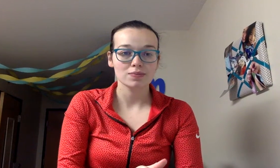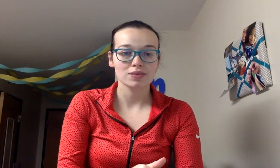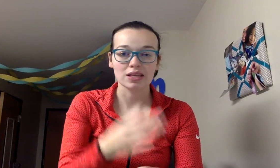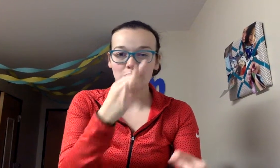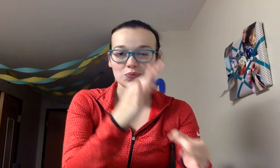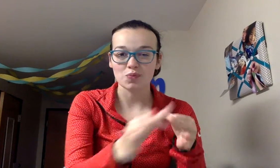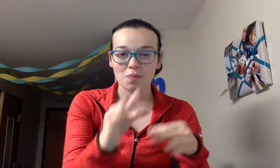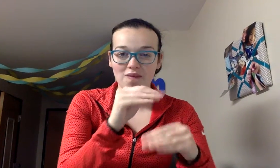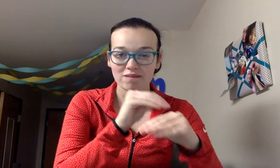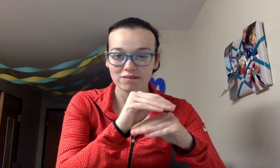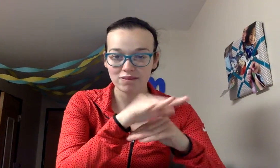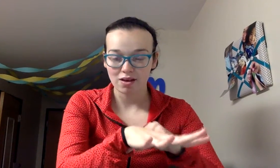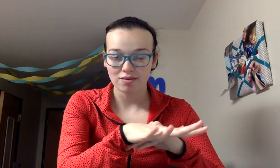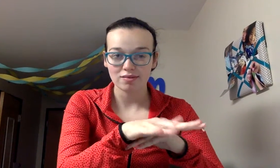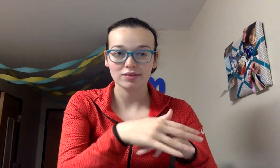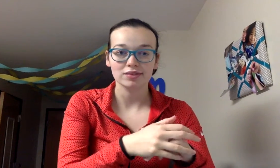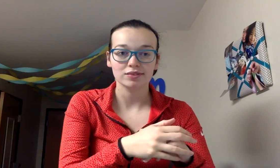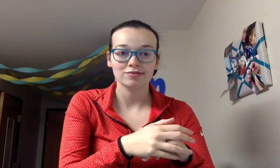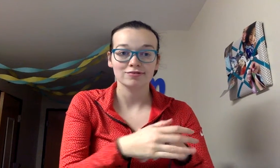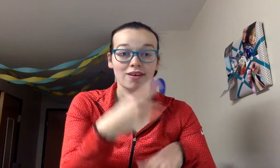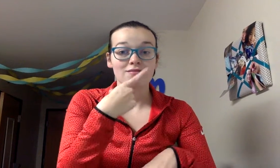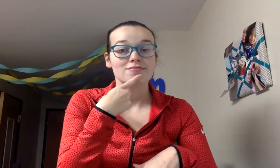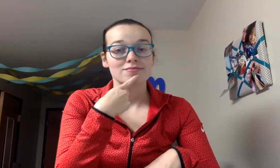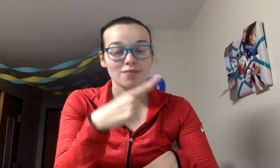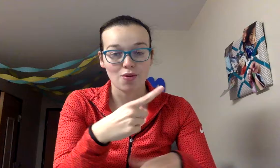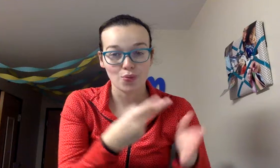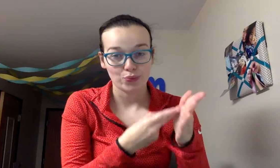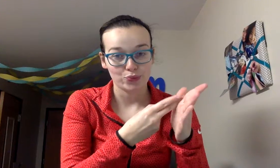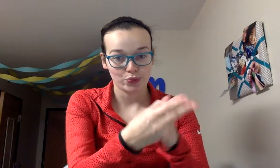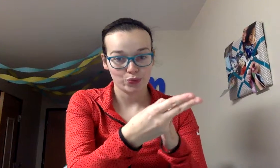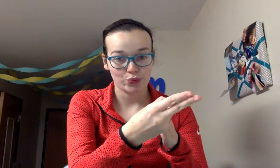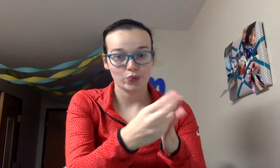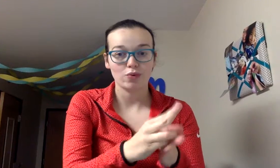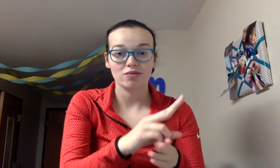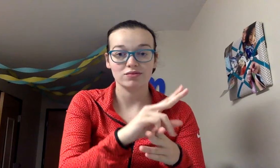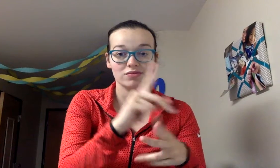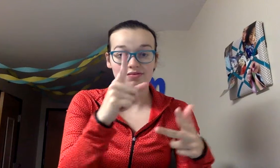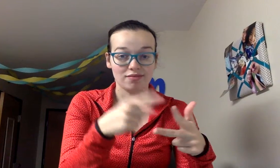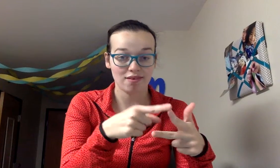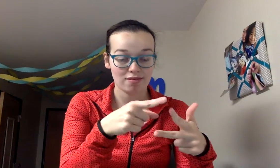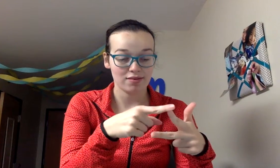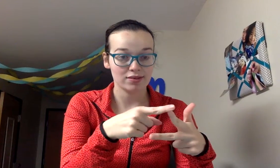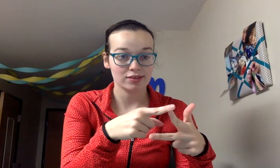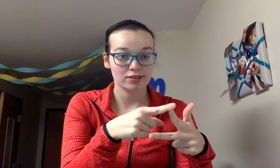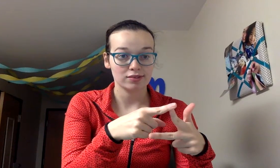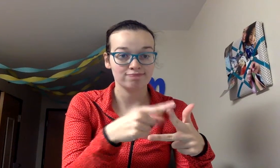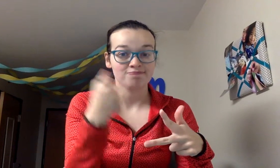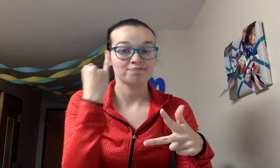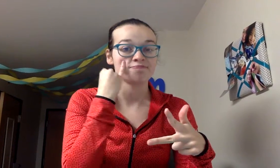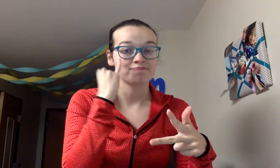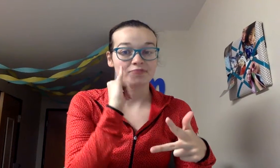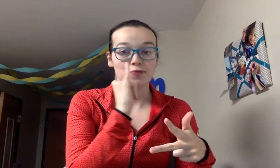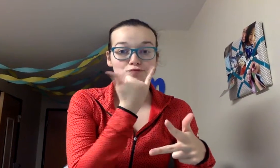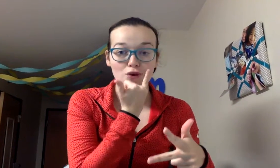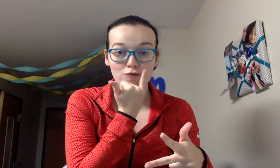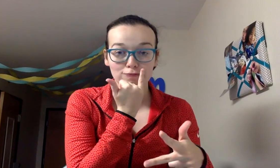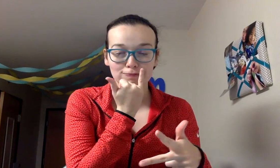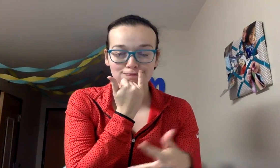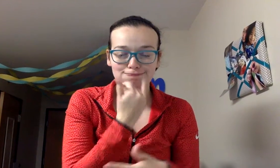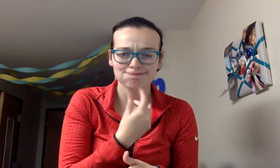hard to follow: just tell the truth. Second thing, when you screw up, apologize. There are a lot of bad apologies in America. A good apology